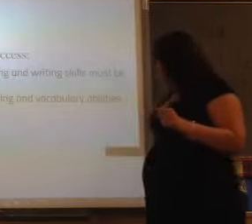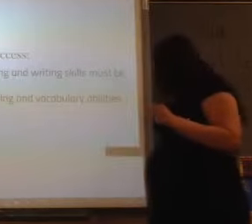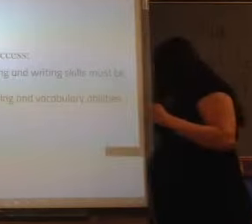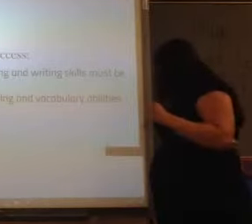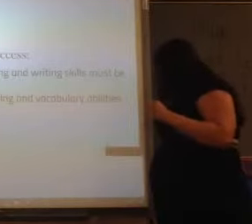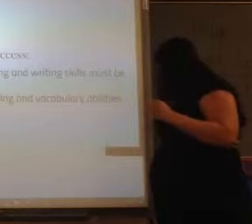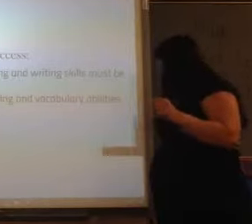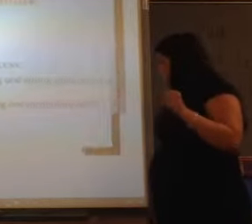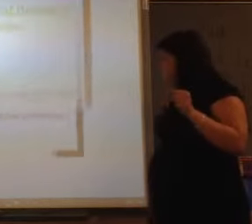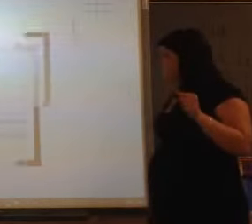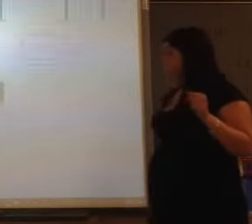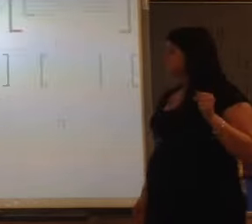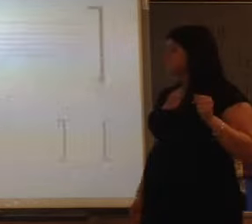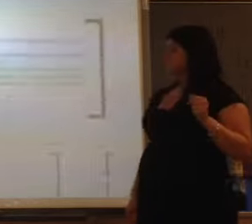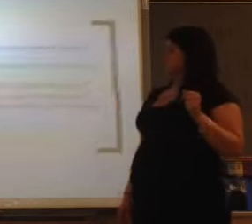abilities.